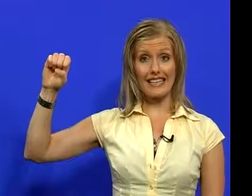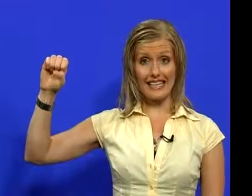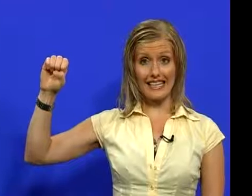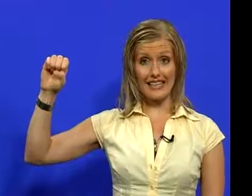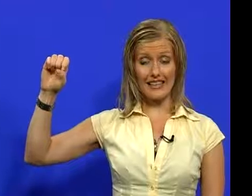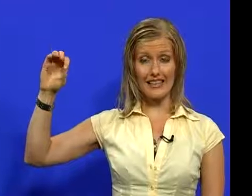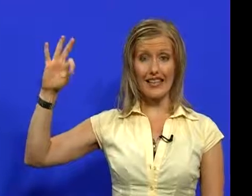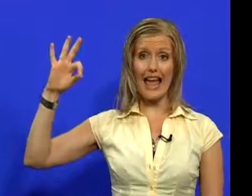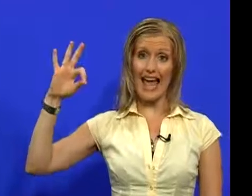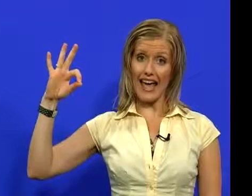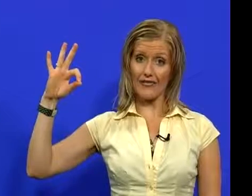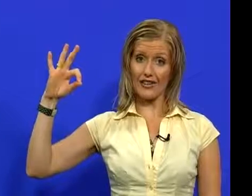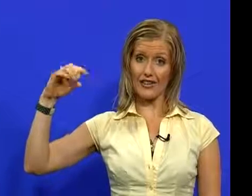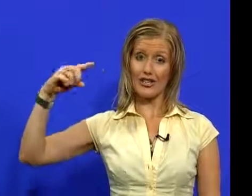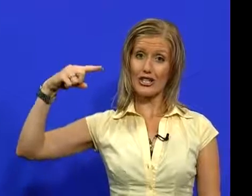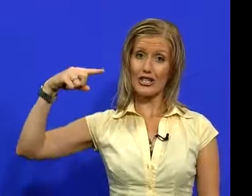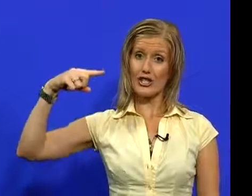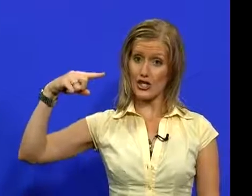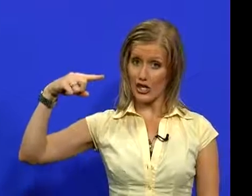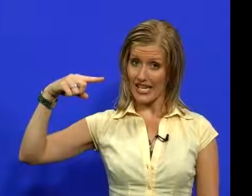E, F, G,